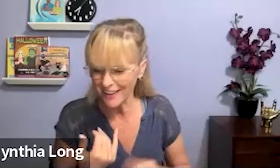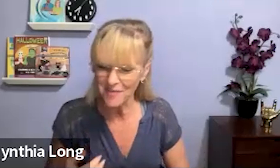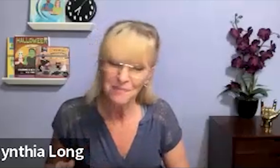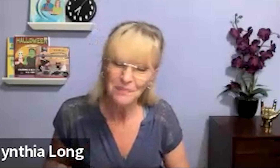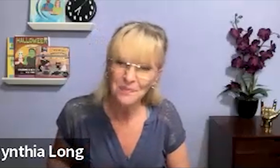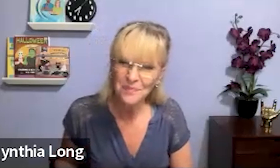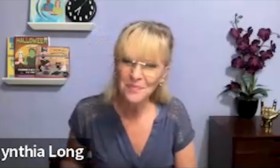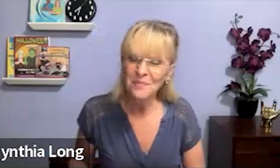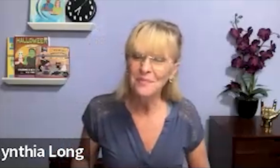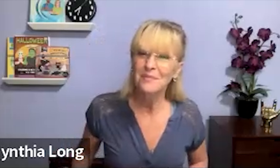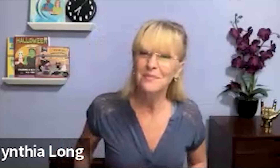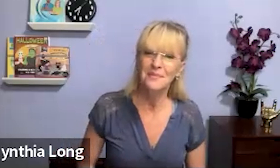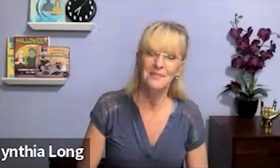now.